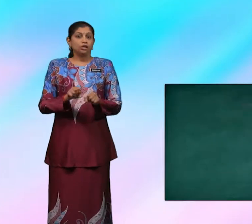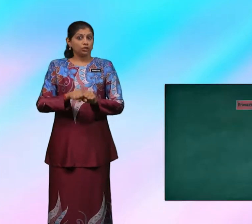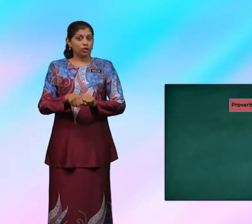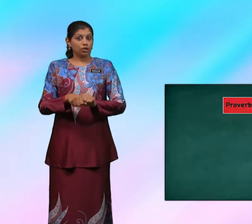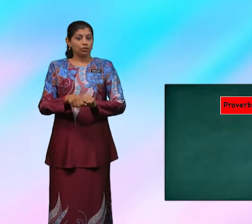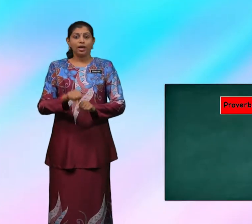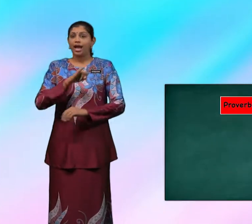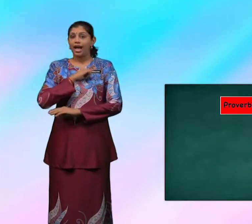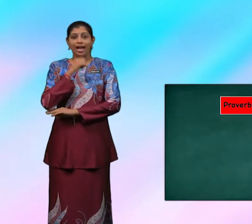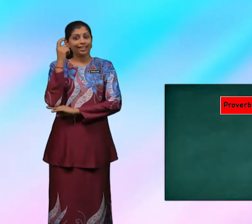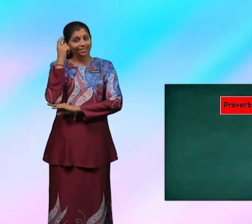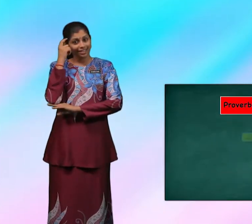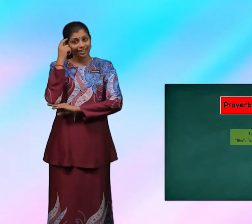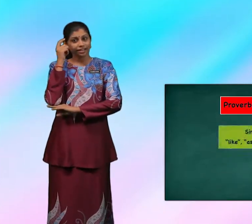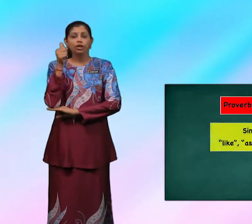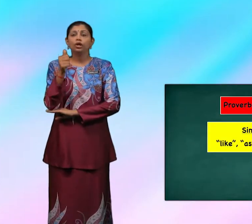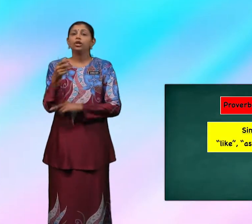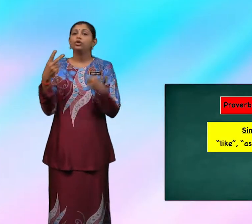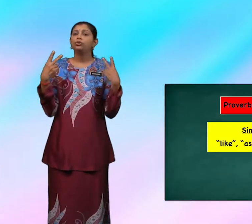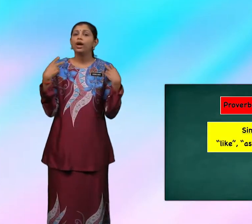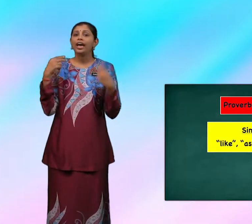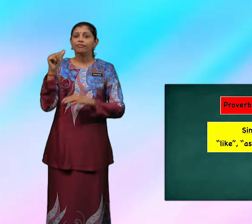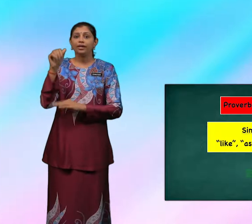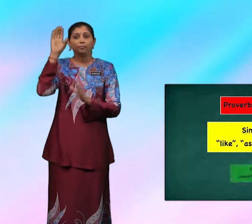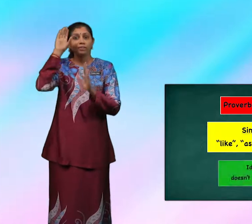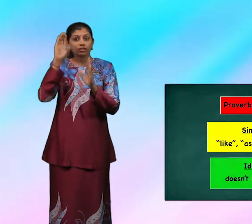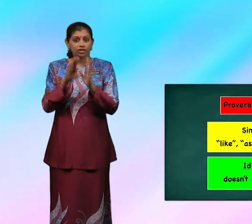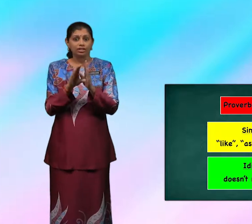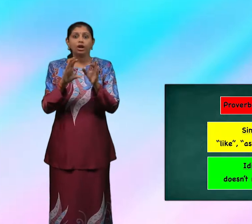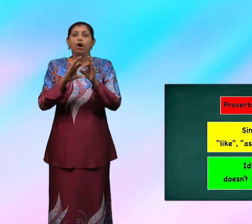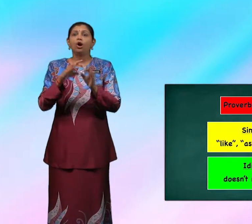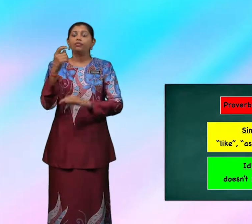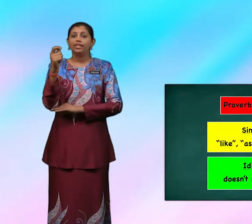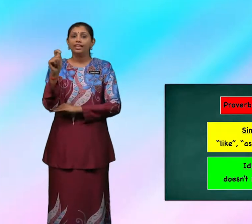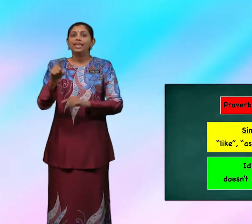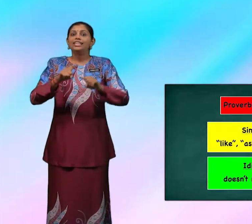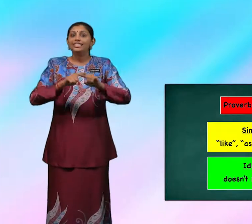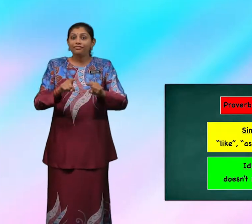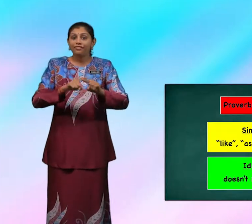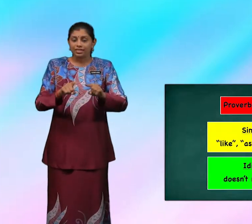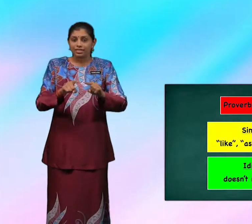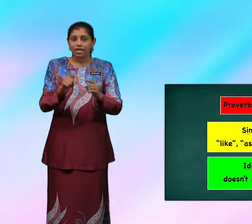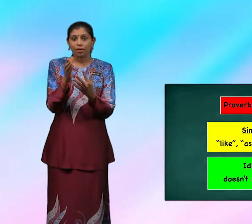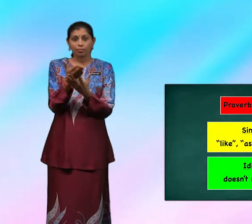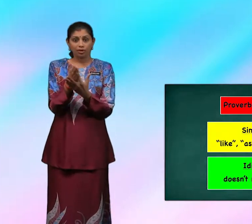So, I think you have a picture of the difference